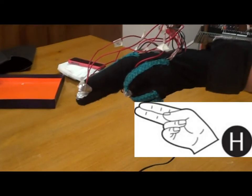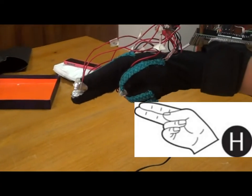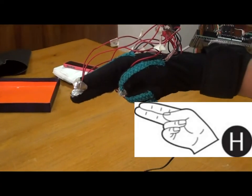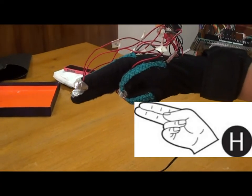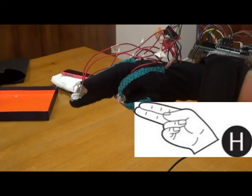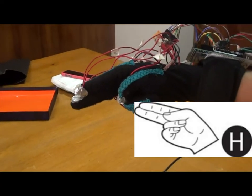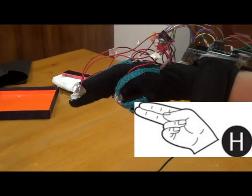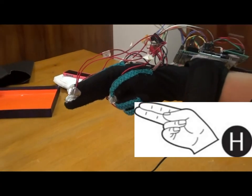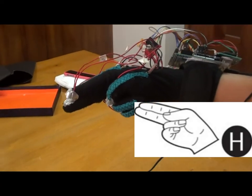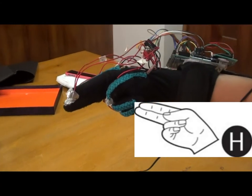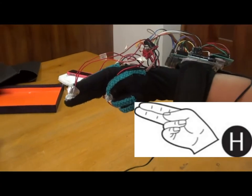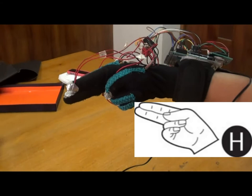H,